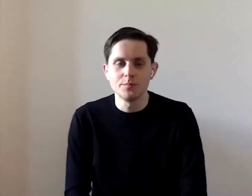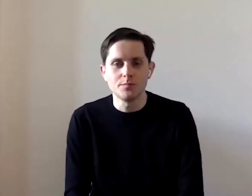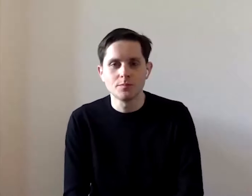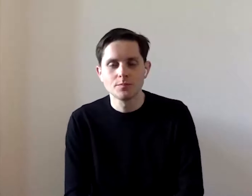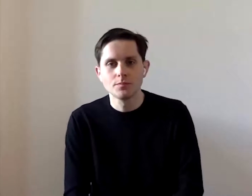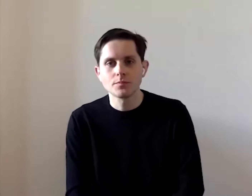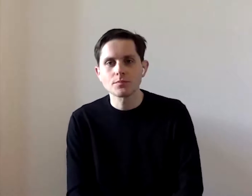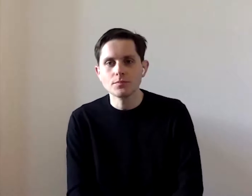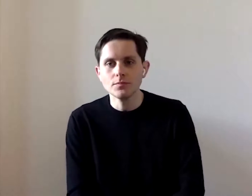Through that,